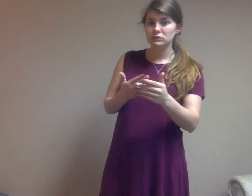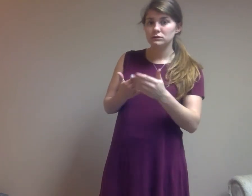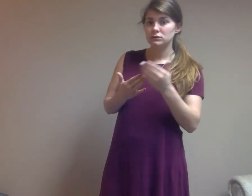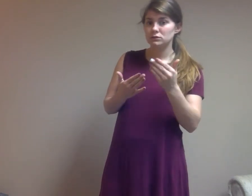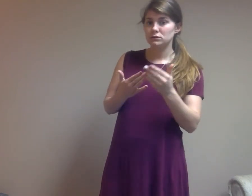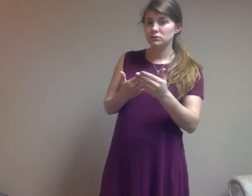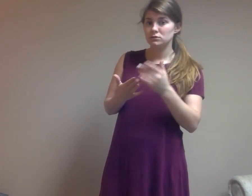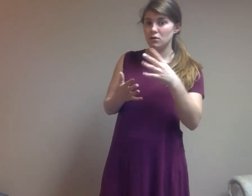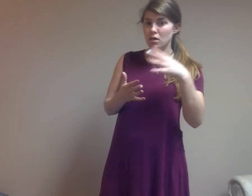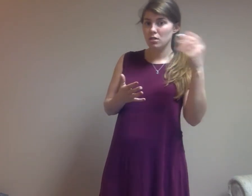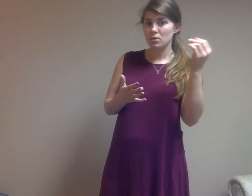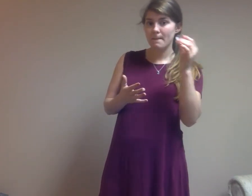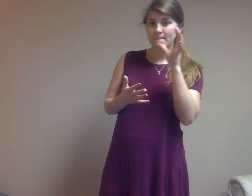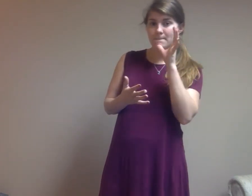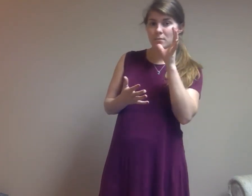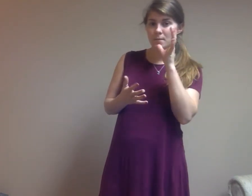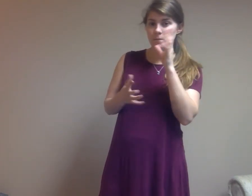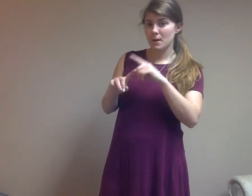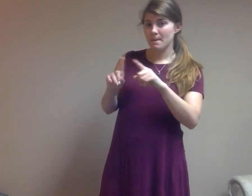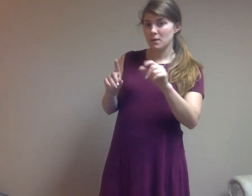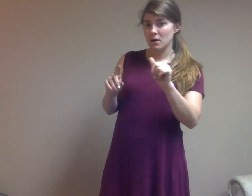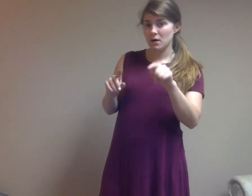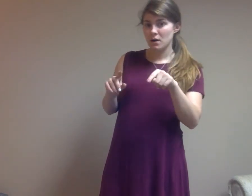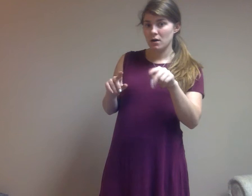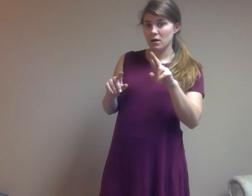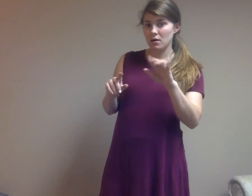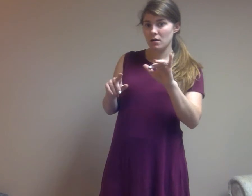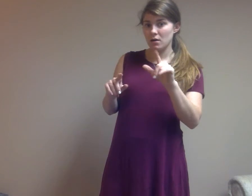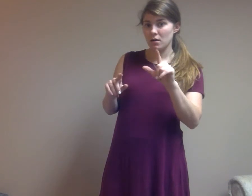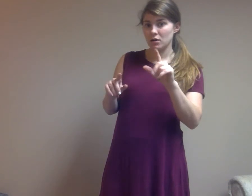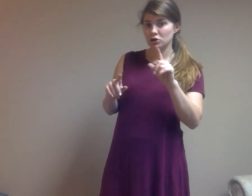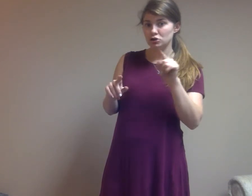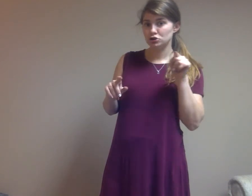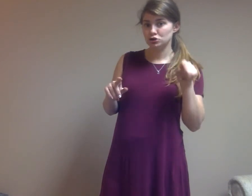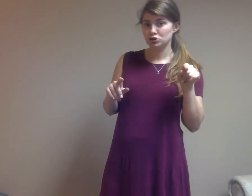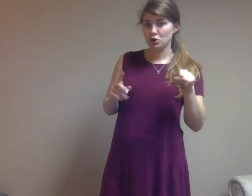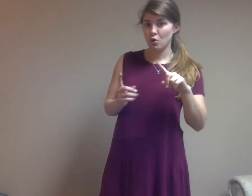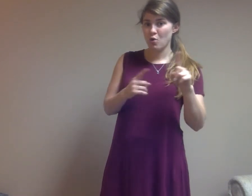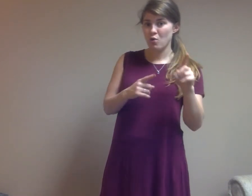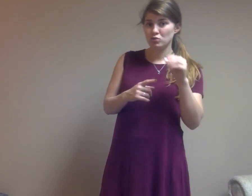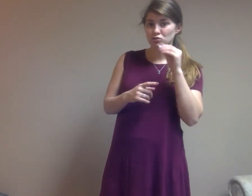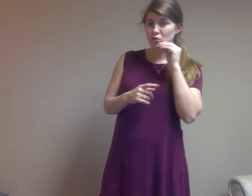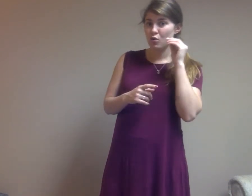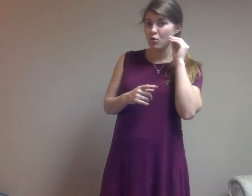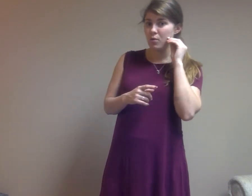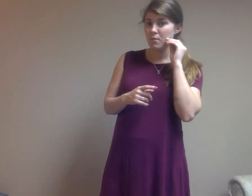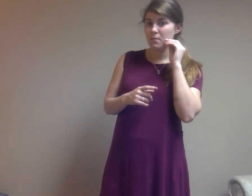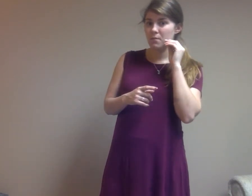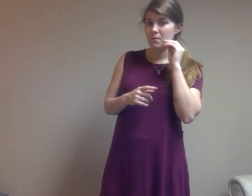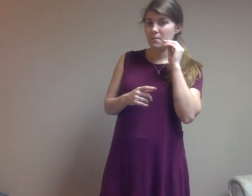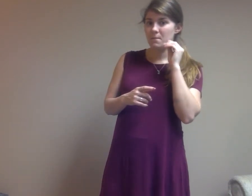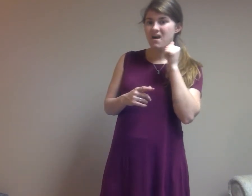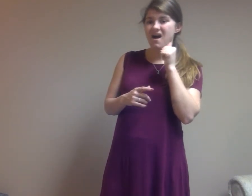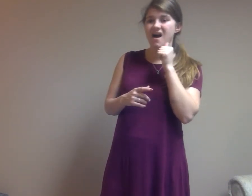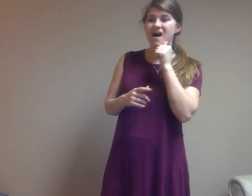weekend, so she sees Mum for a weekend, and then she thinks, oh, I really want to see Mum again in the week. So I think